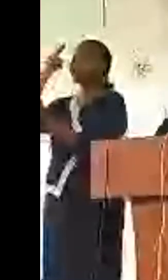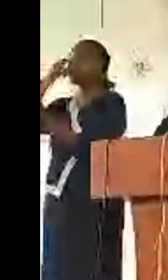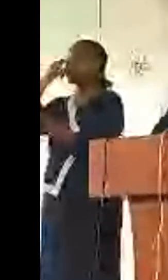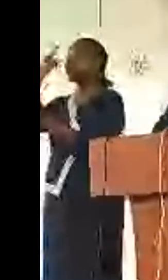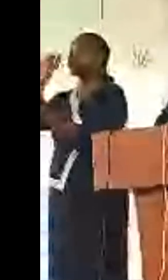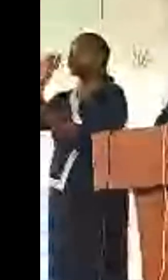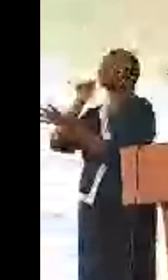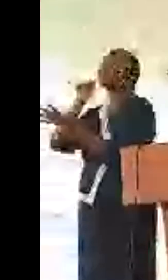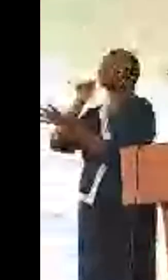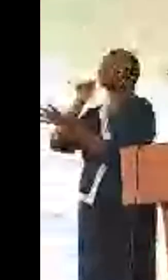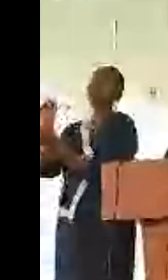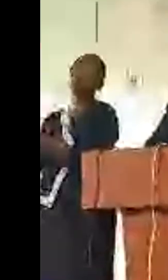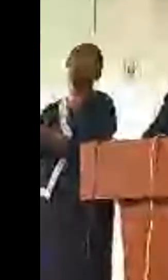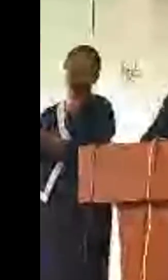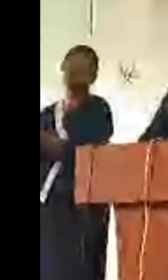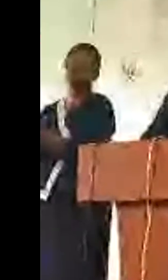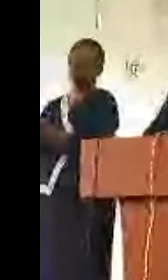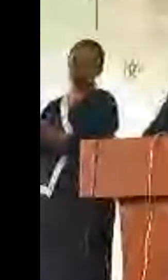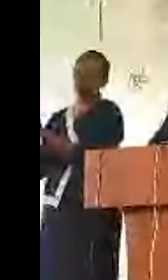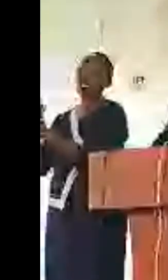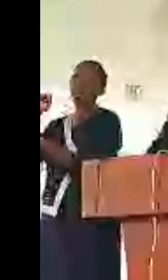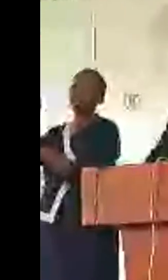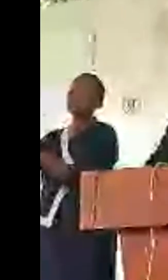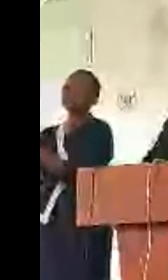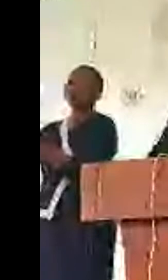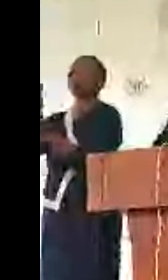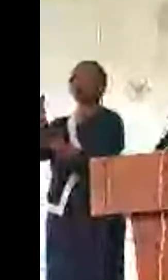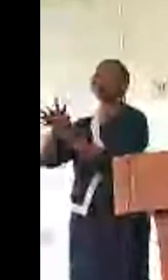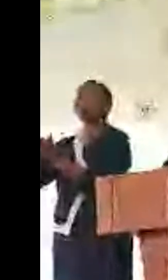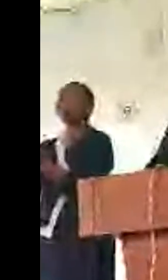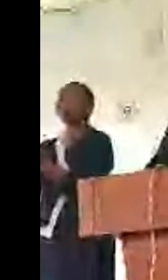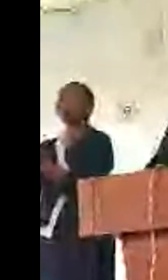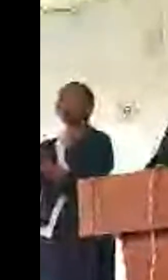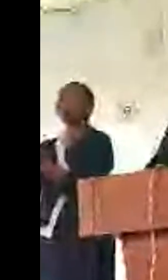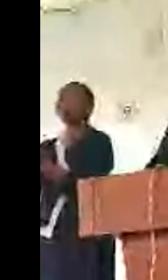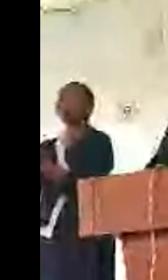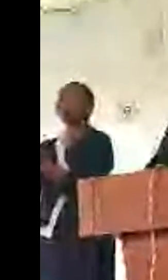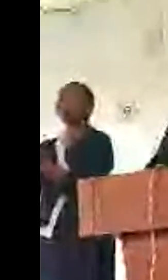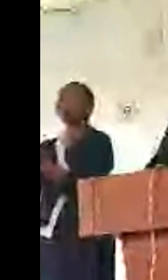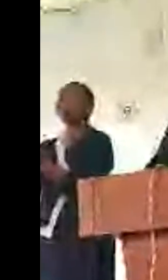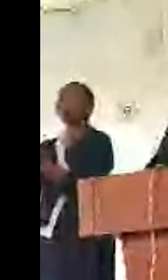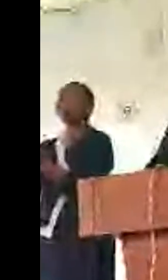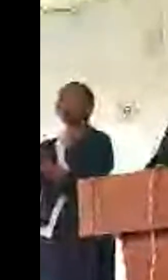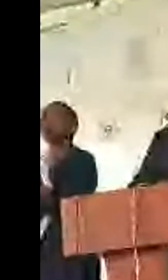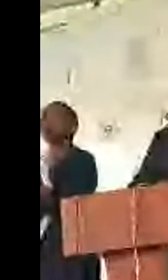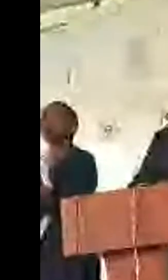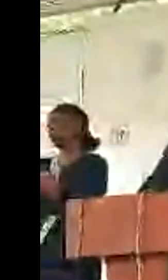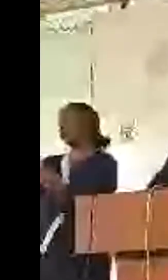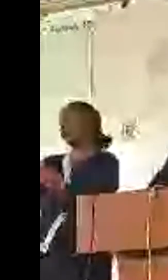candidates. They must verify the correctness of